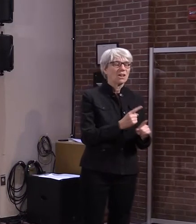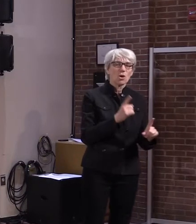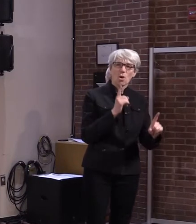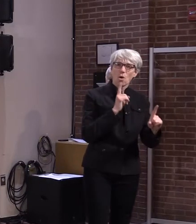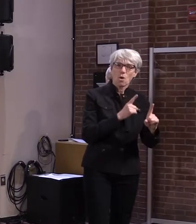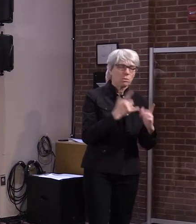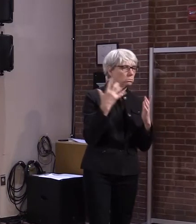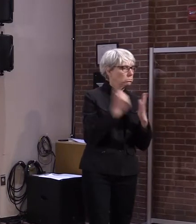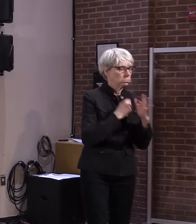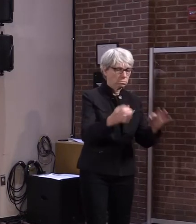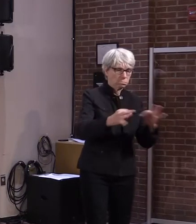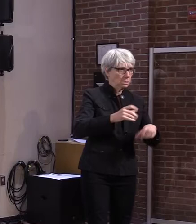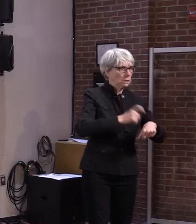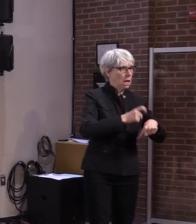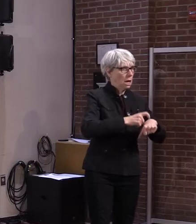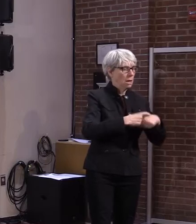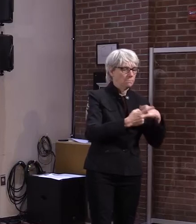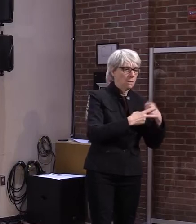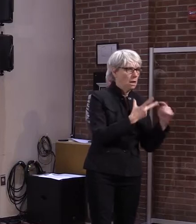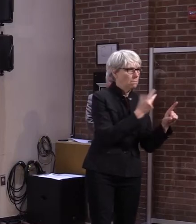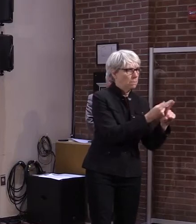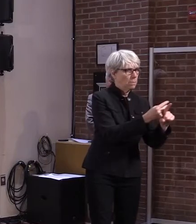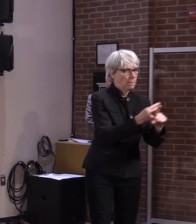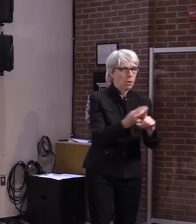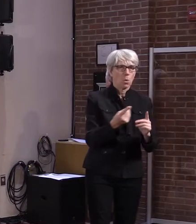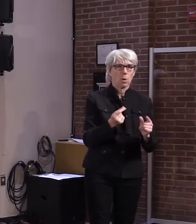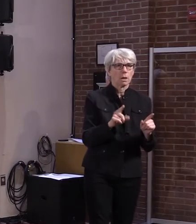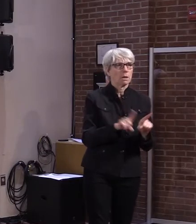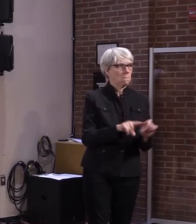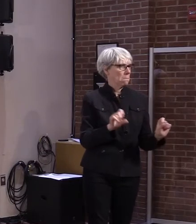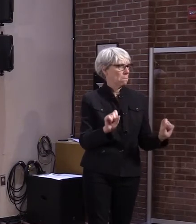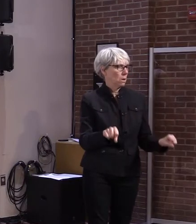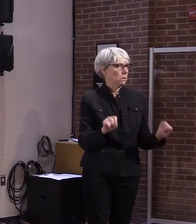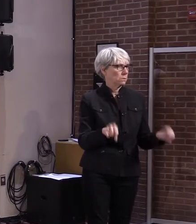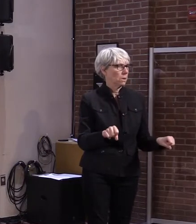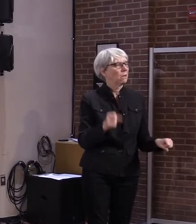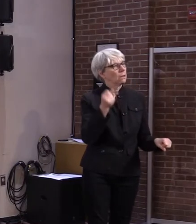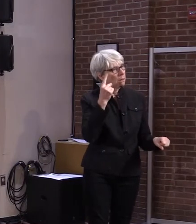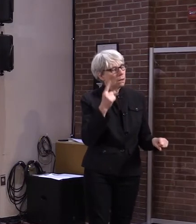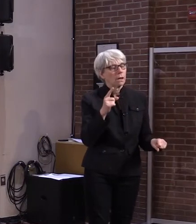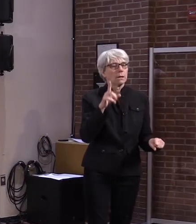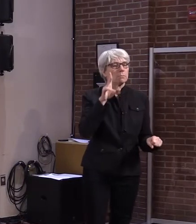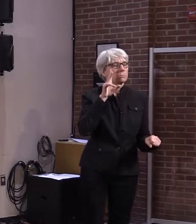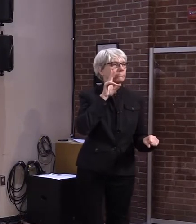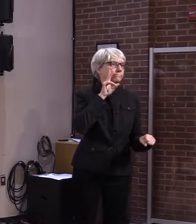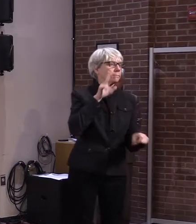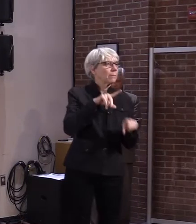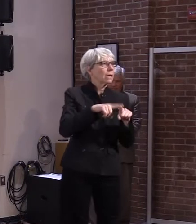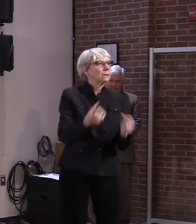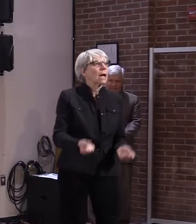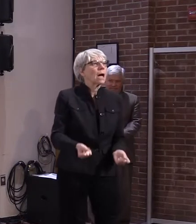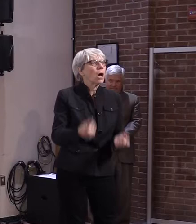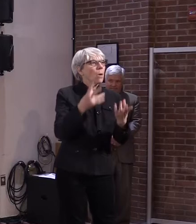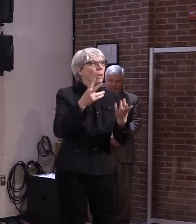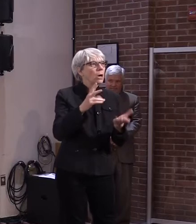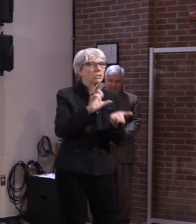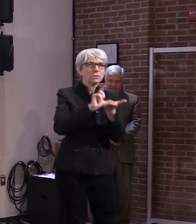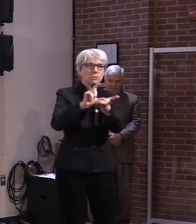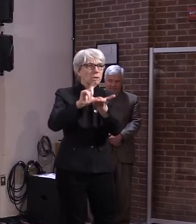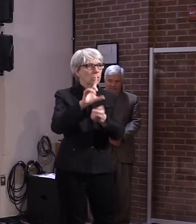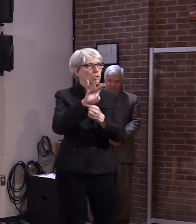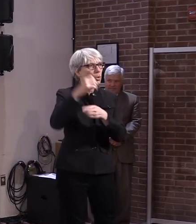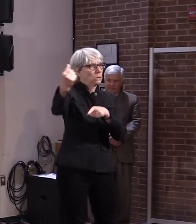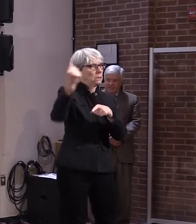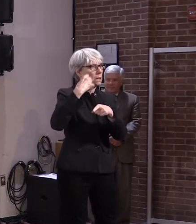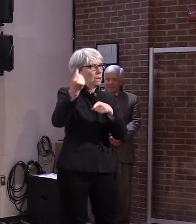as quickly as possible, depending on the amount of vaccine that's available. But we'll look for the most efficient way